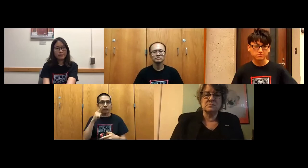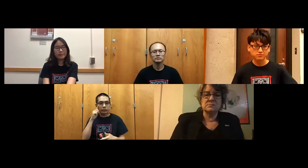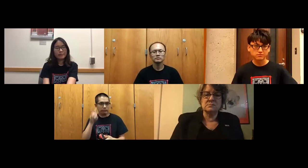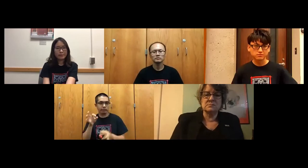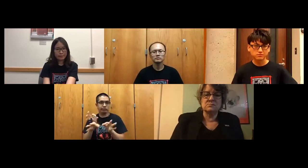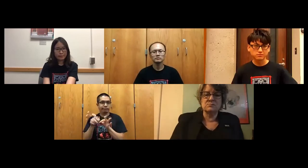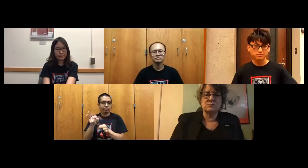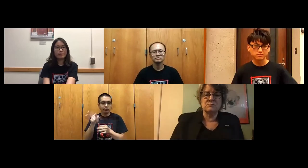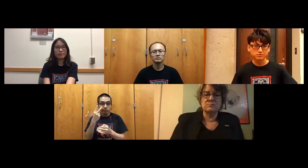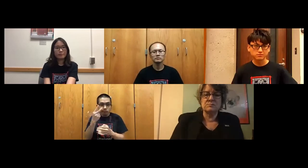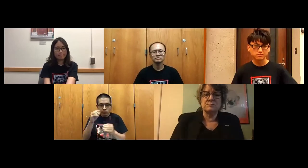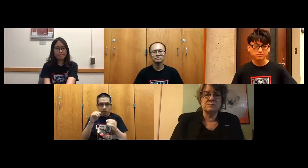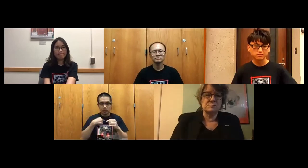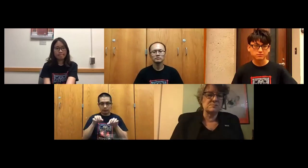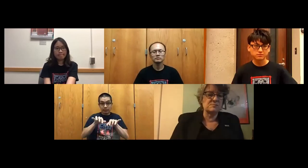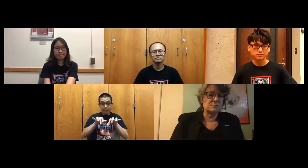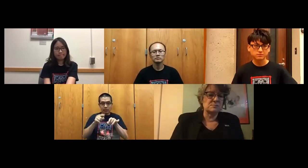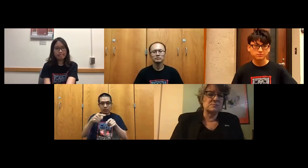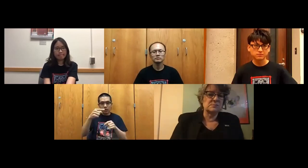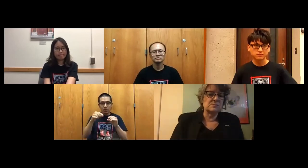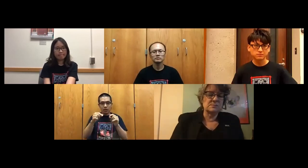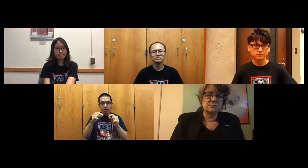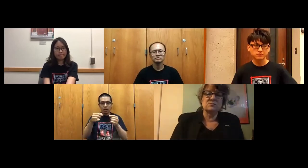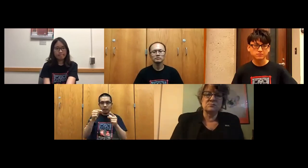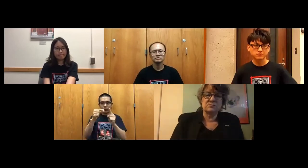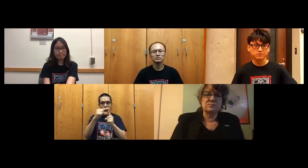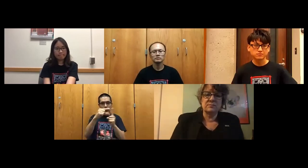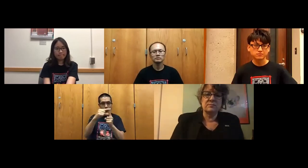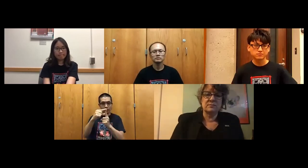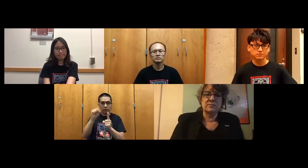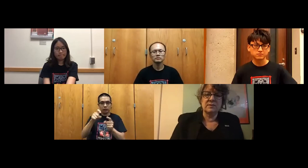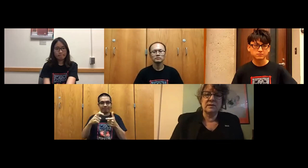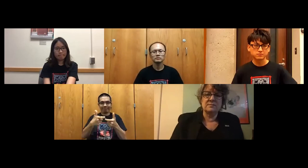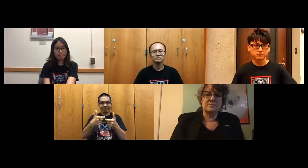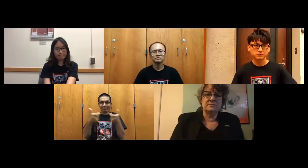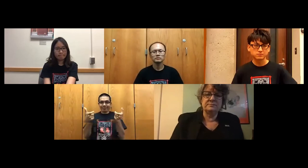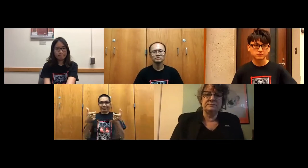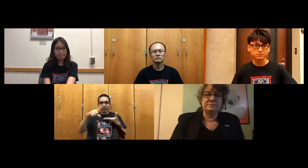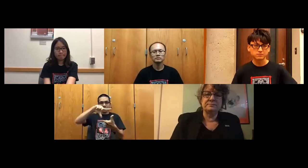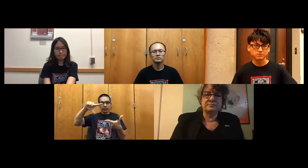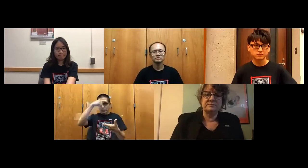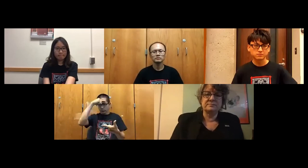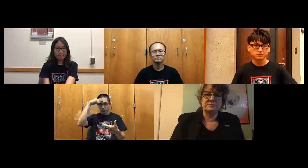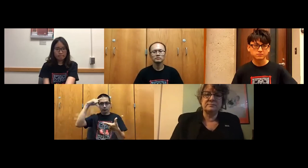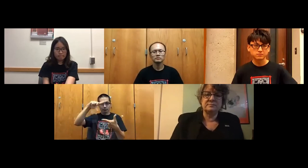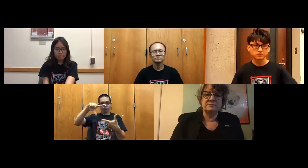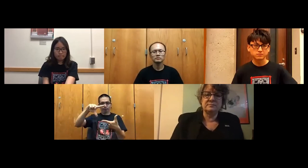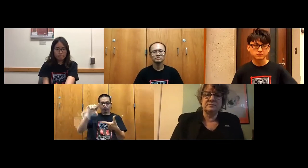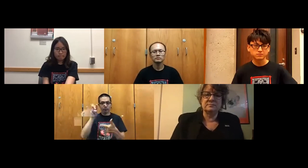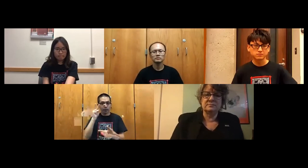Deaf students are able to see it just fine, but kids with vision impairments, same thing with text. Text needs to be